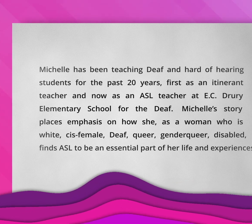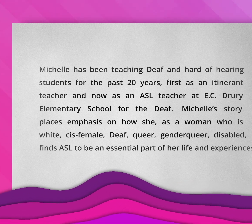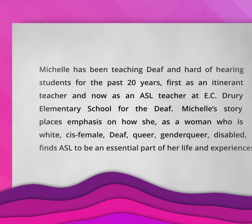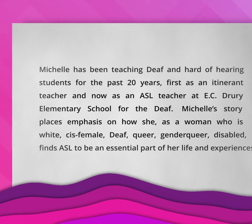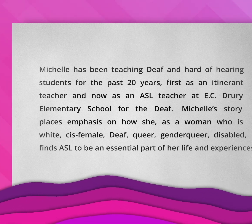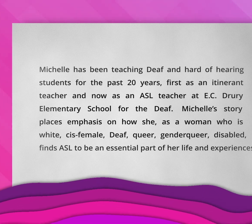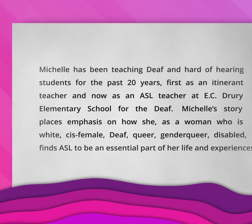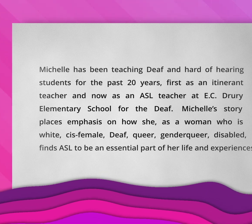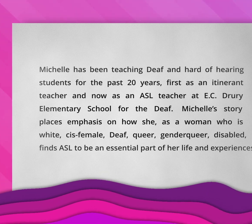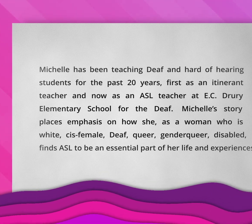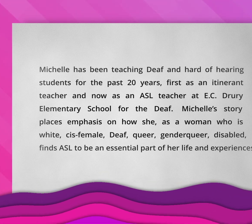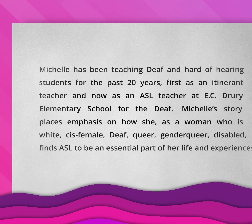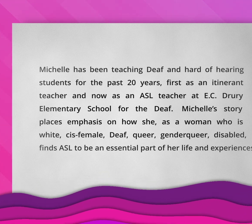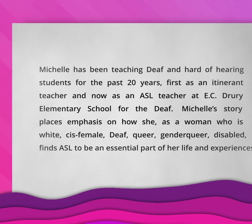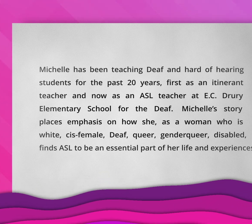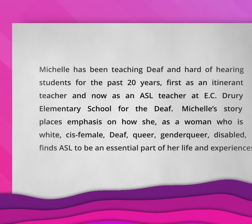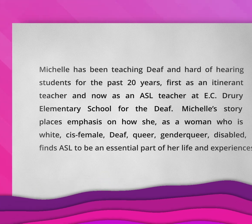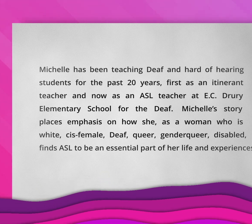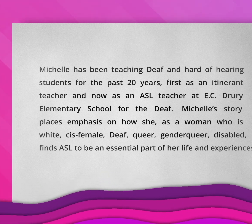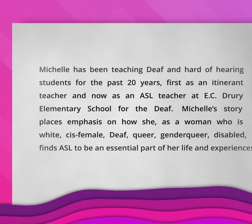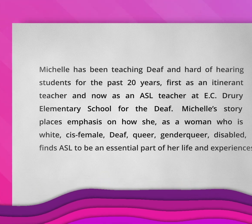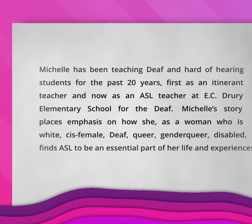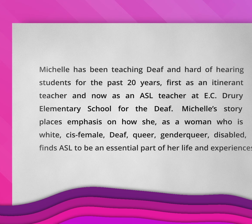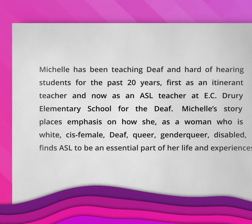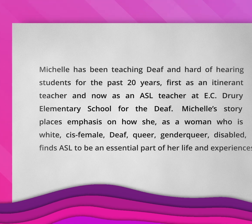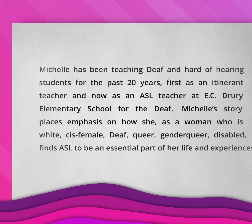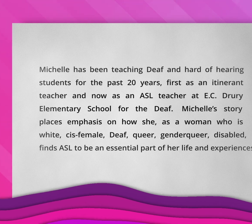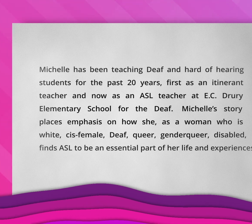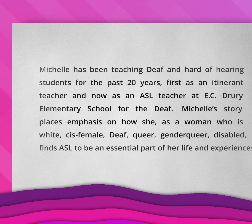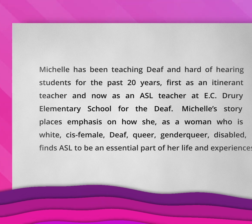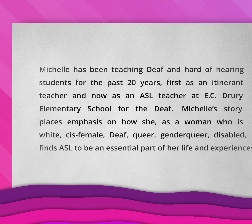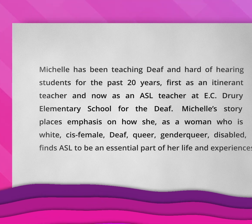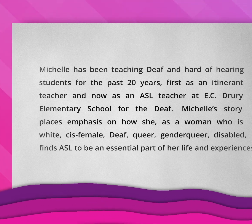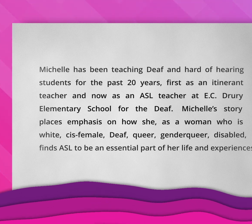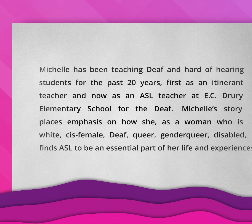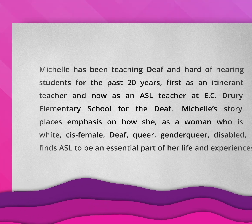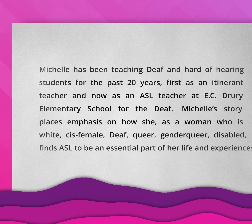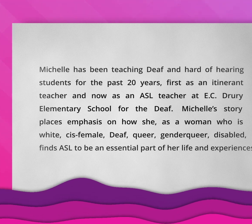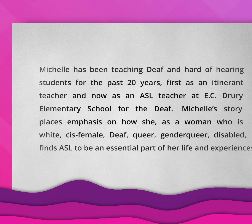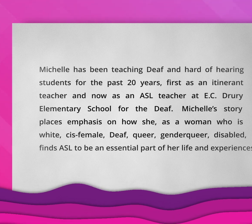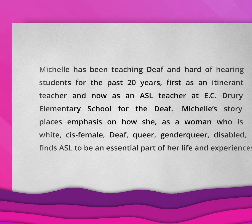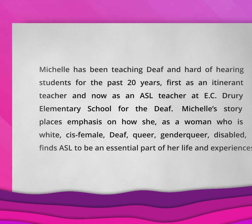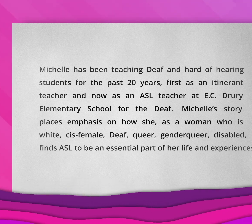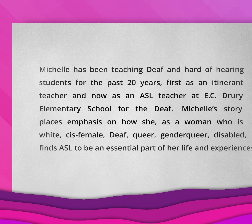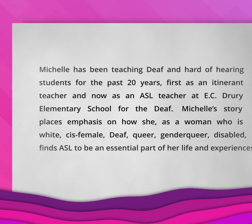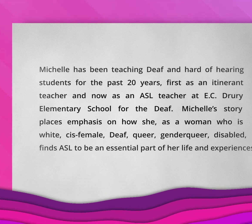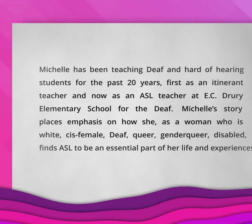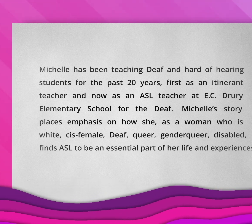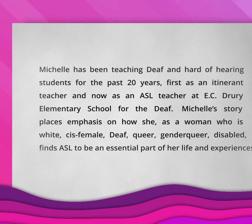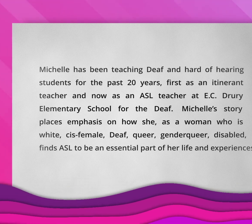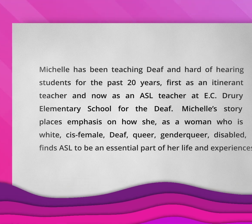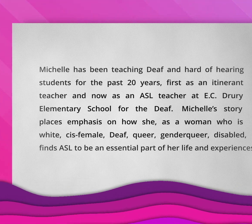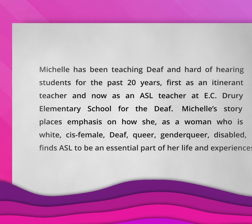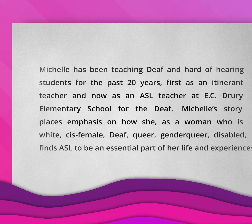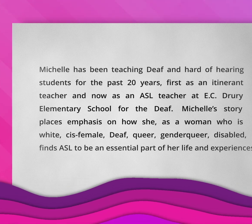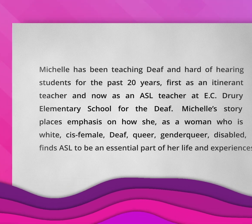Elementary School for the deaf. Michelle's story places emphasis on how she, as a woman who is white, cis-female, deaf,